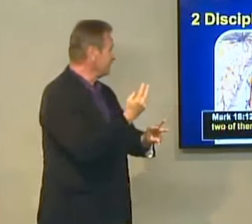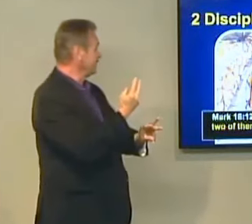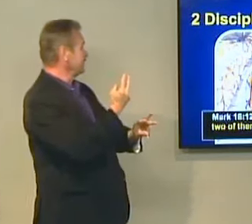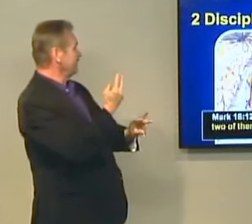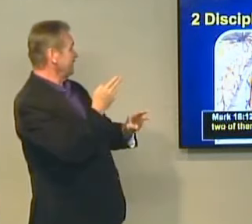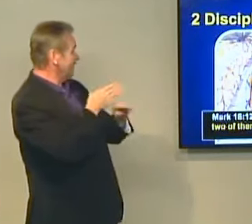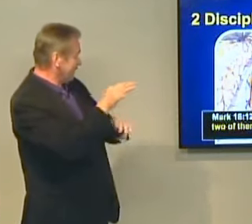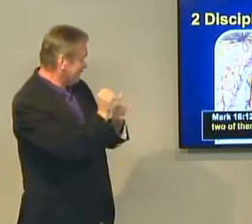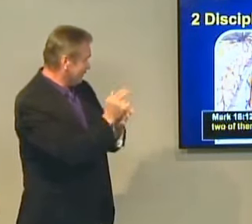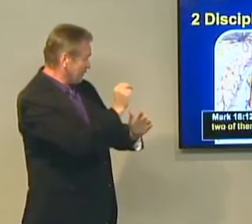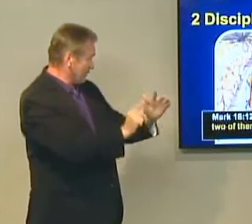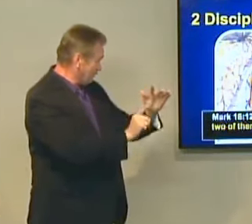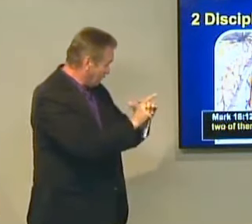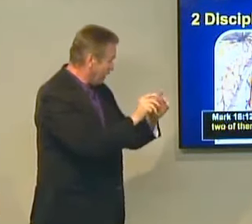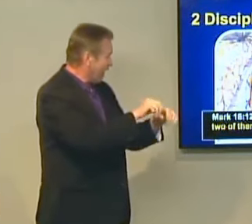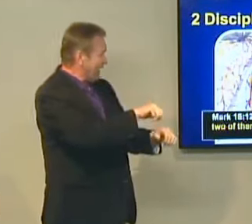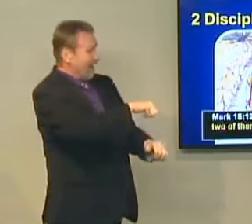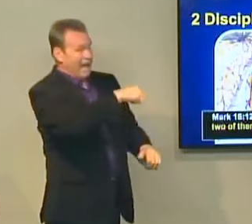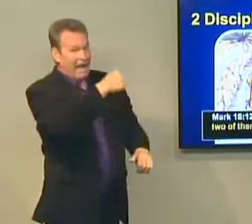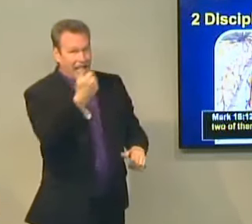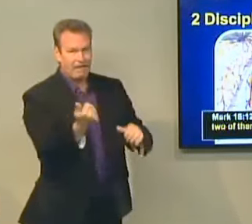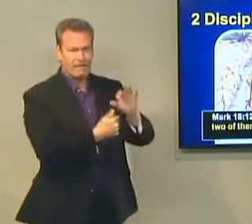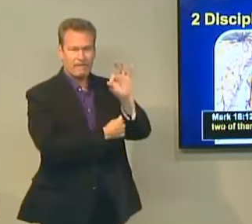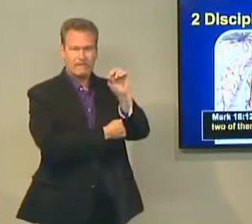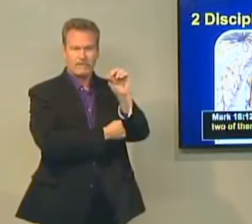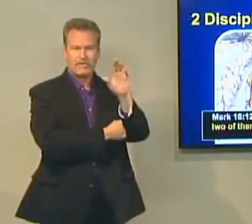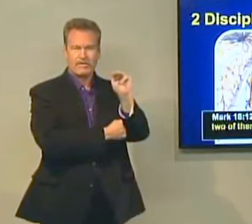In that Mark. Chapter 16. 12. After that. He appeared in another form.